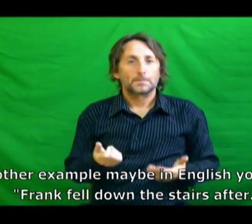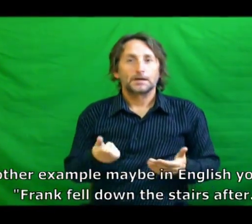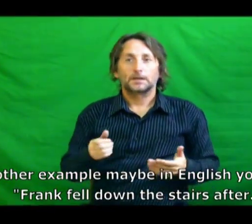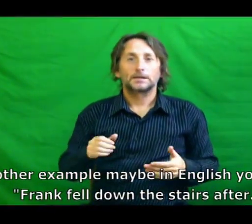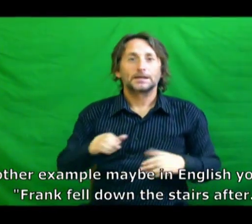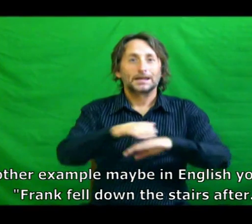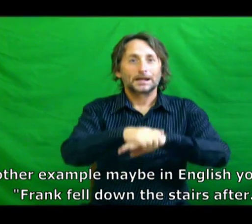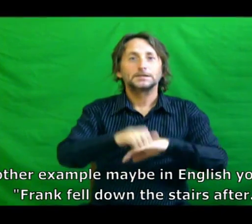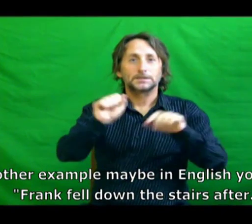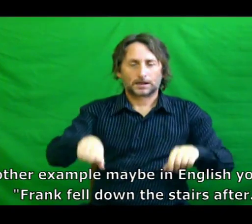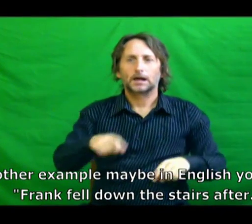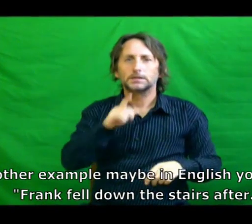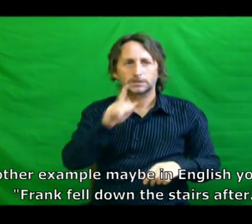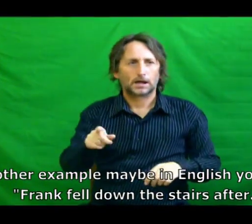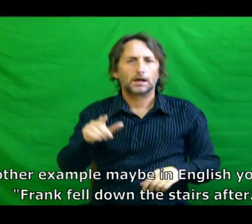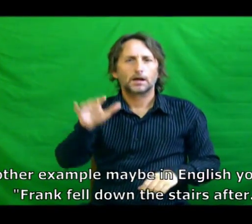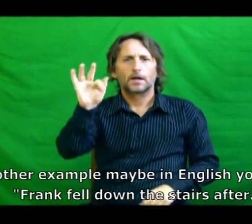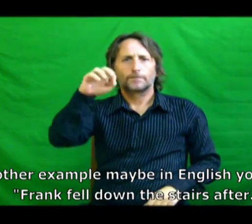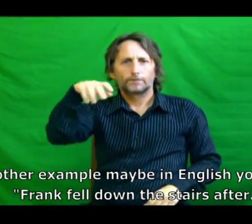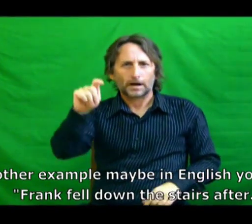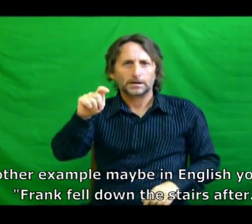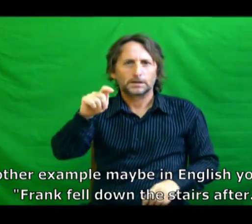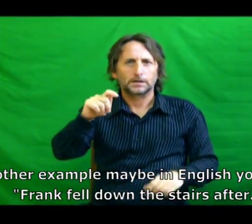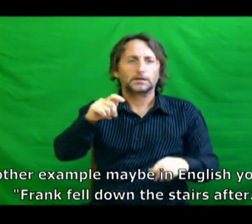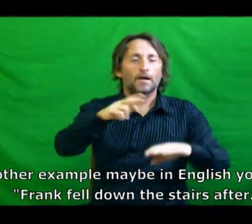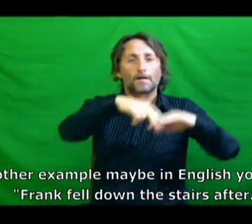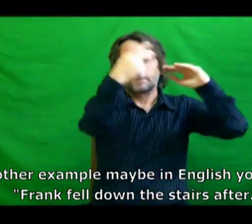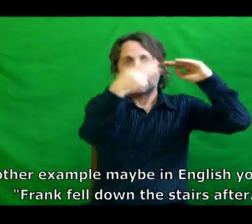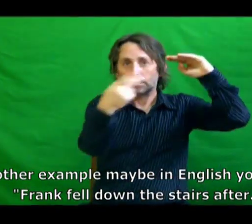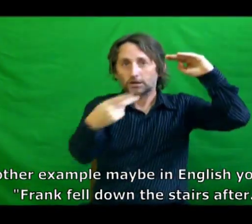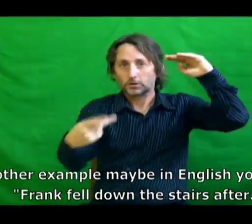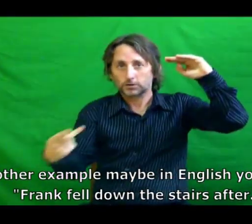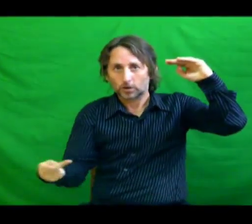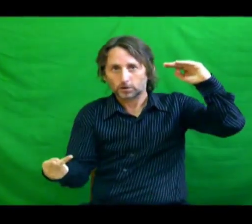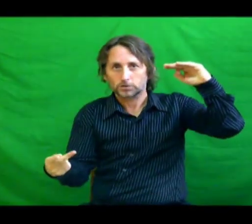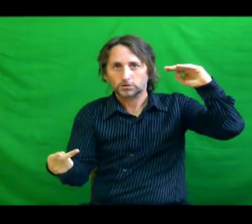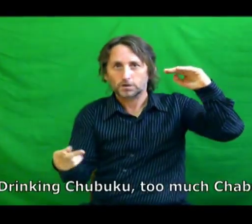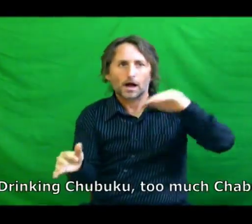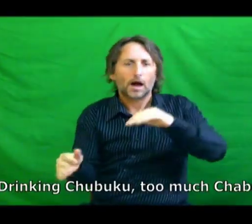Frank fell down the stairs after drinking too much chabuku.